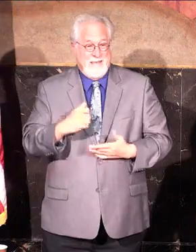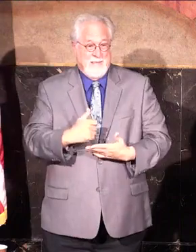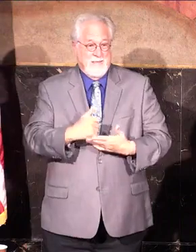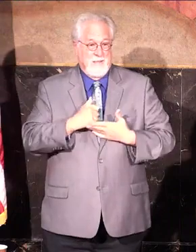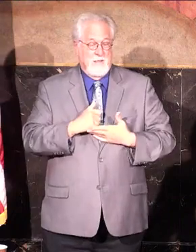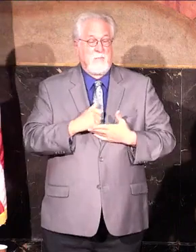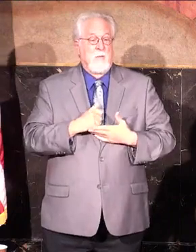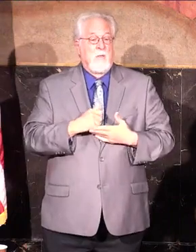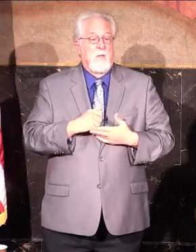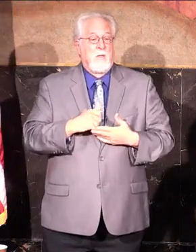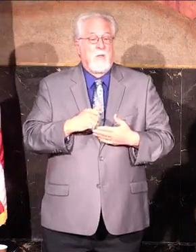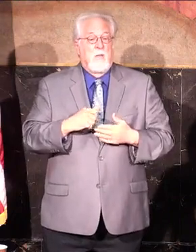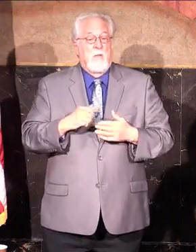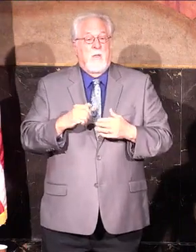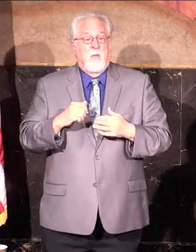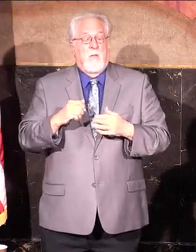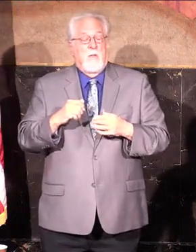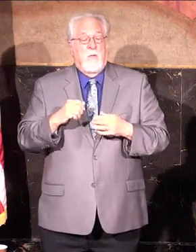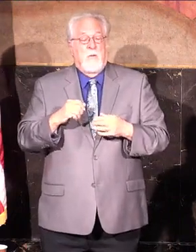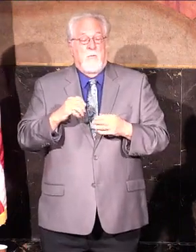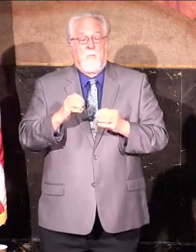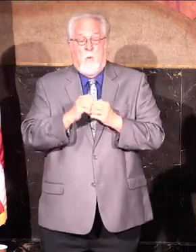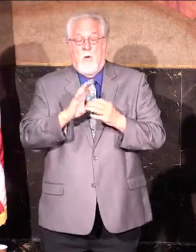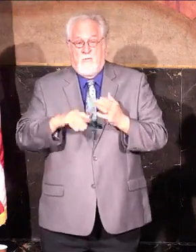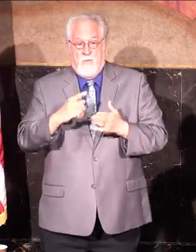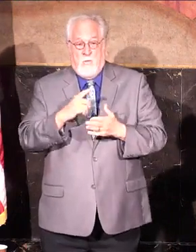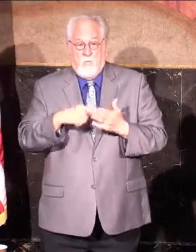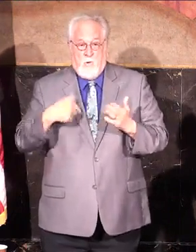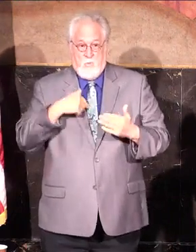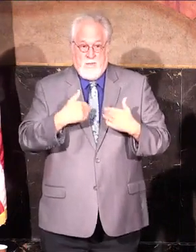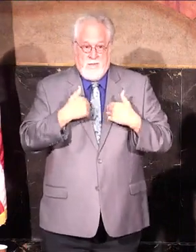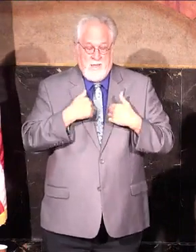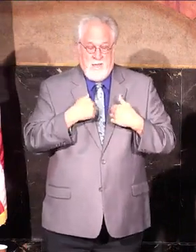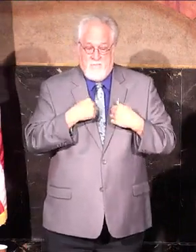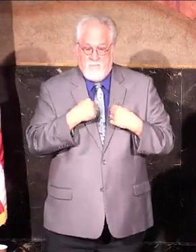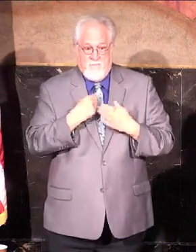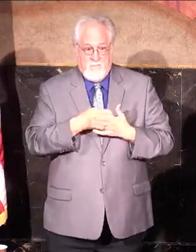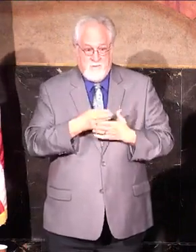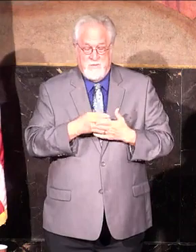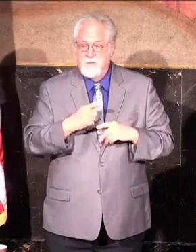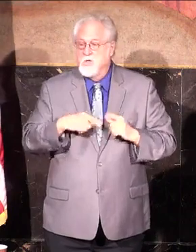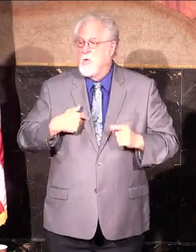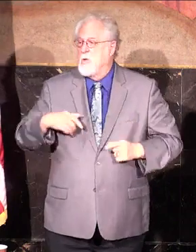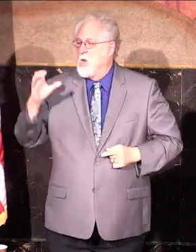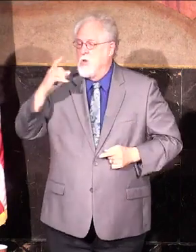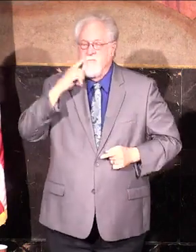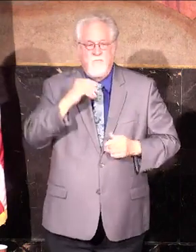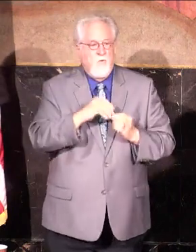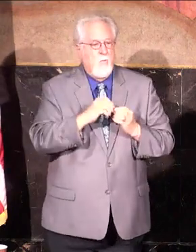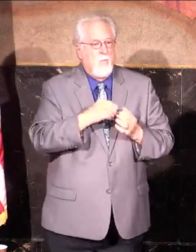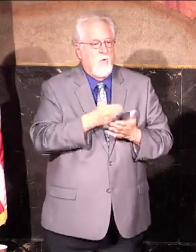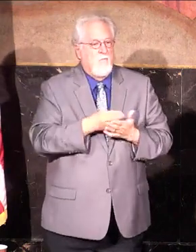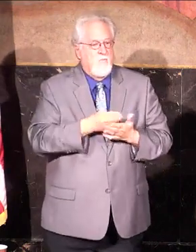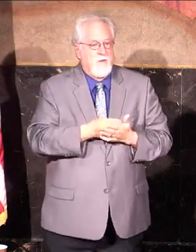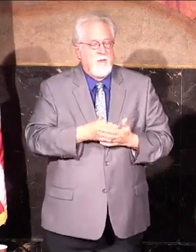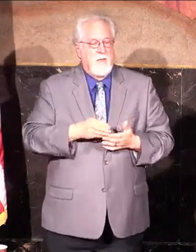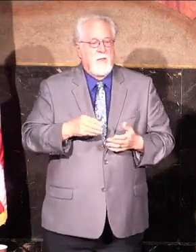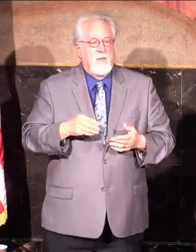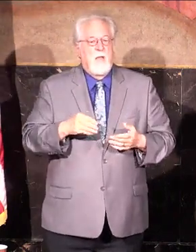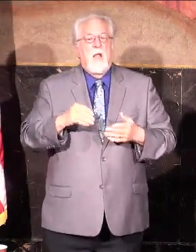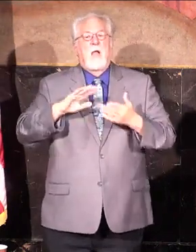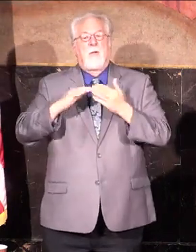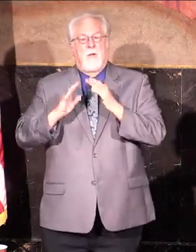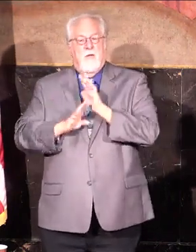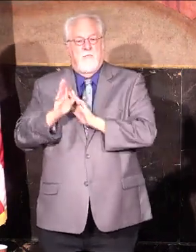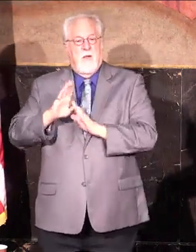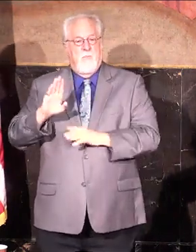in addition to the funds that we have, and so we're going to continue to look for additional funding out of CDB Community